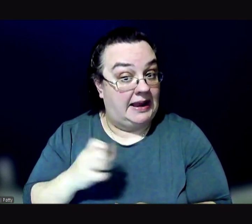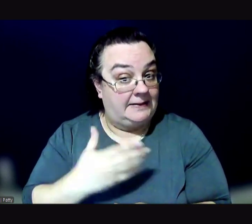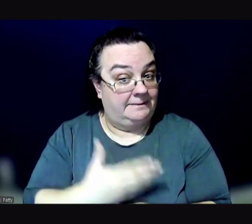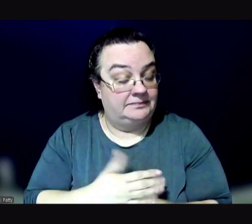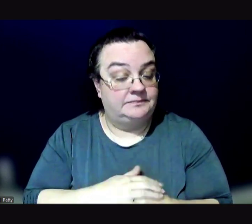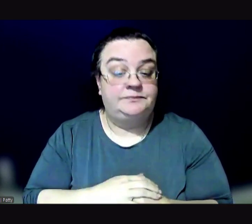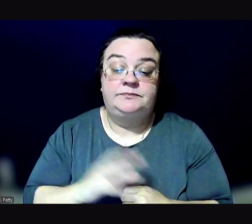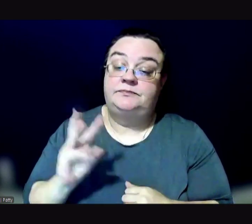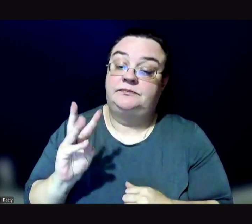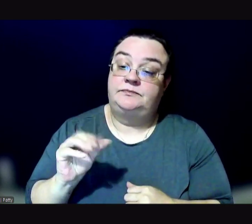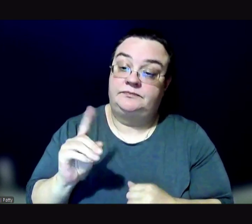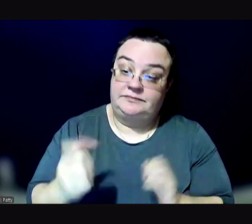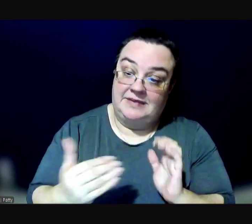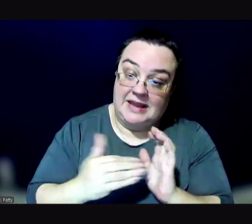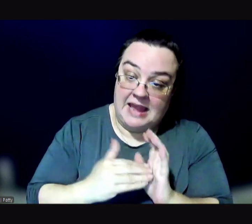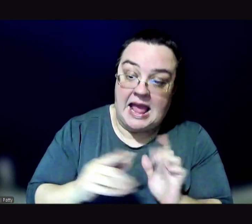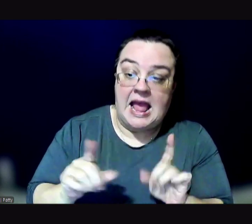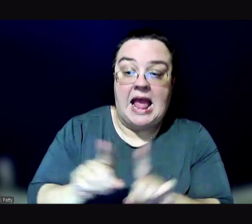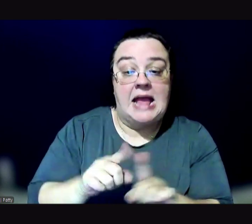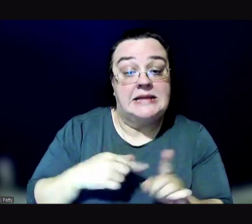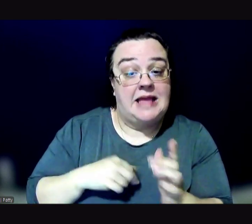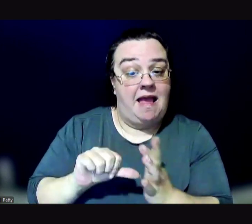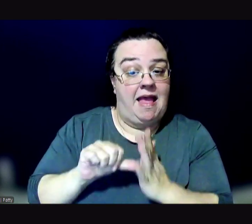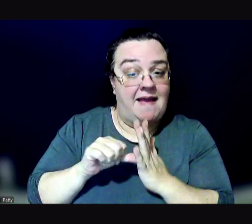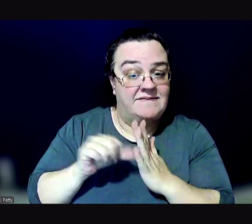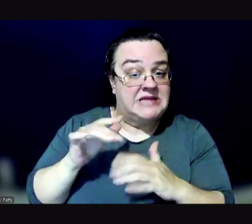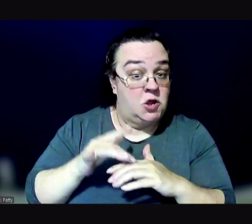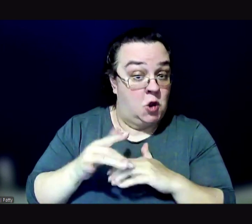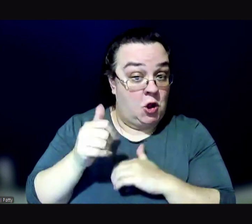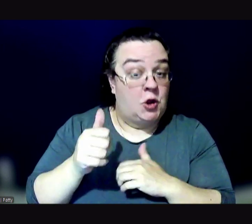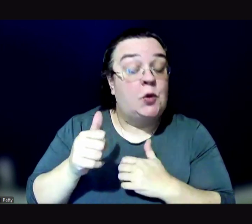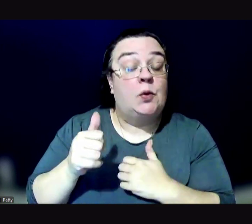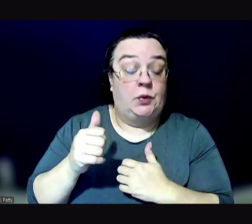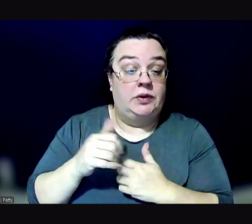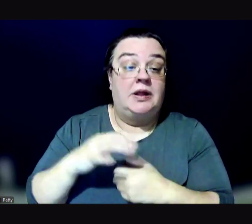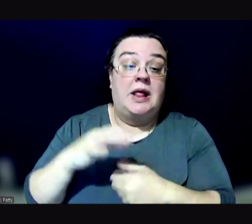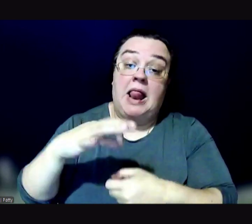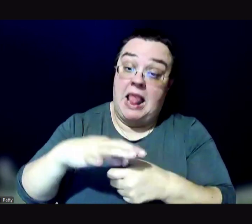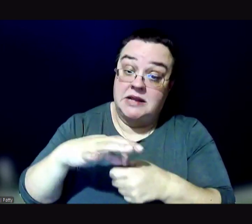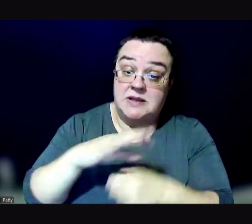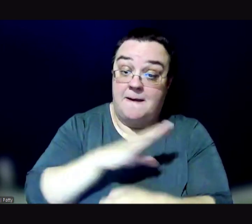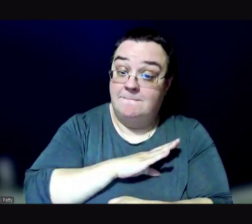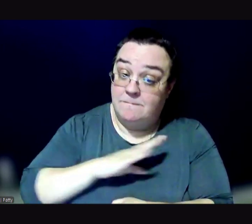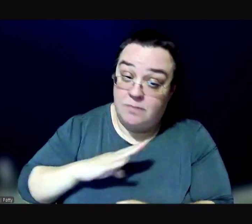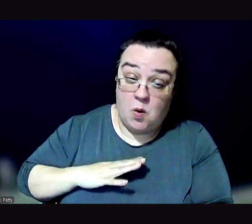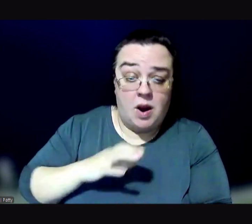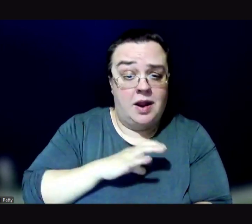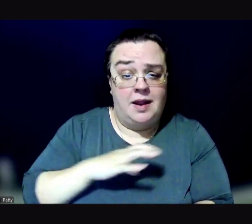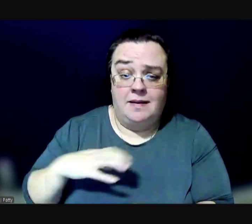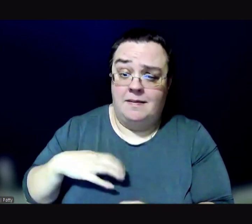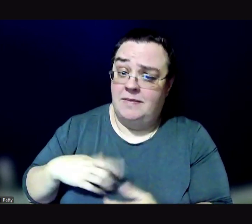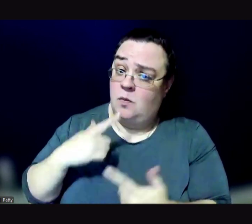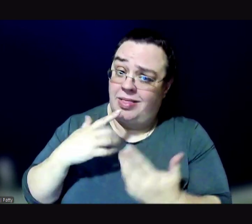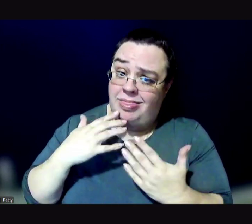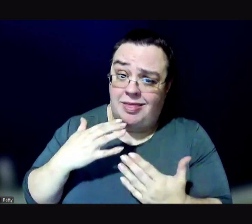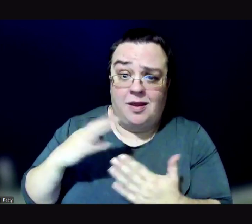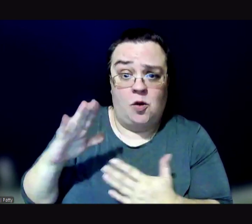Again, as I emphasized earlier, the election board committee, thank you for your hard work, dedication.